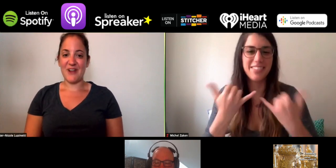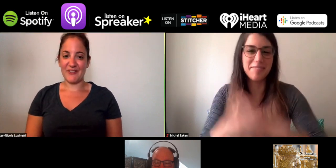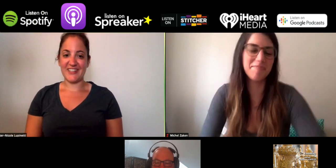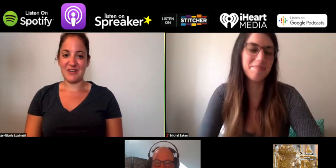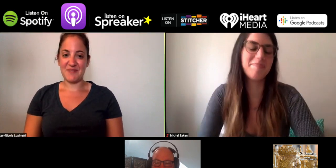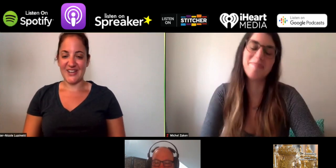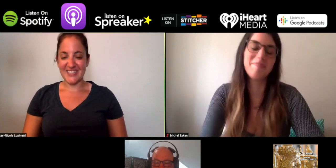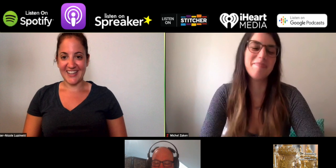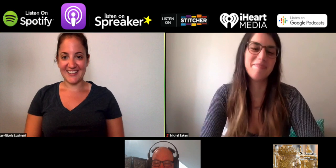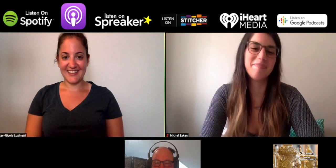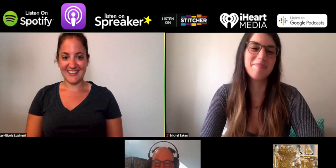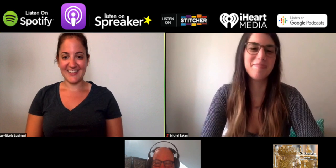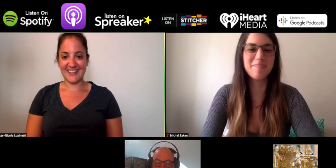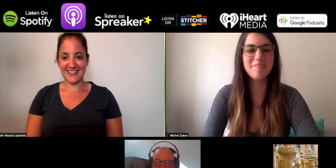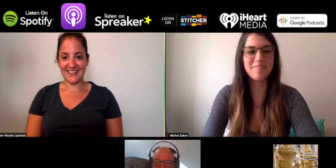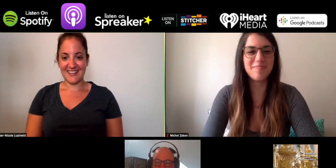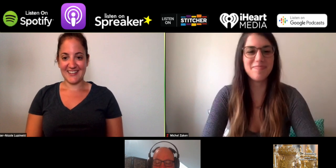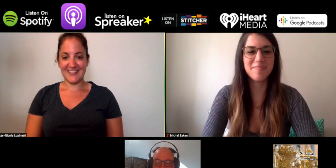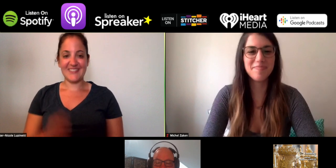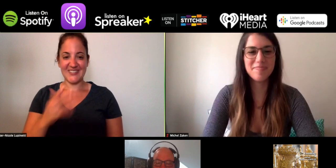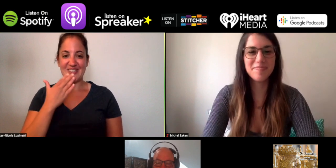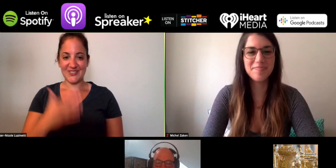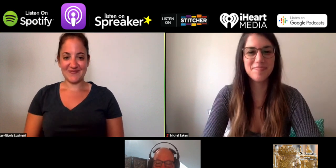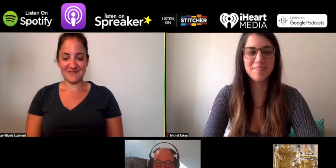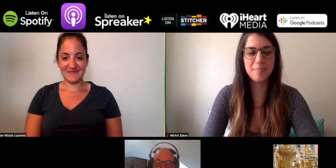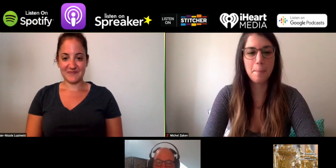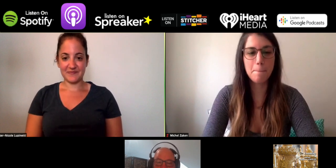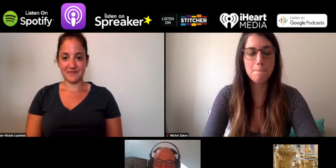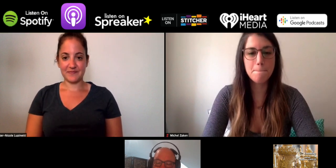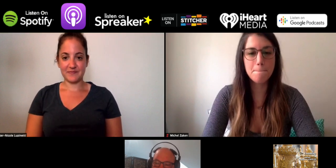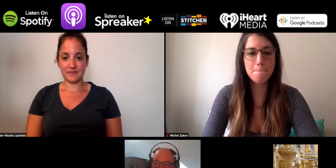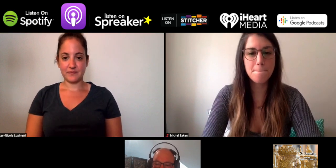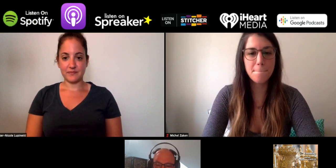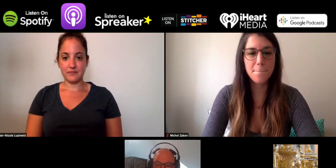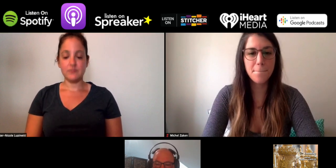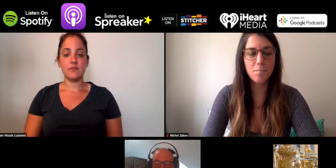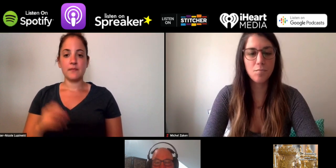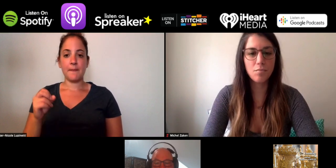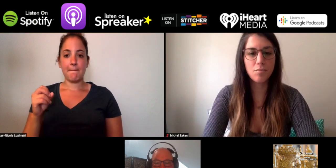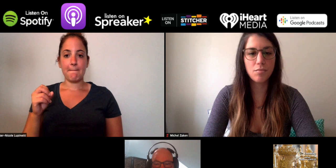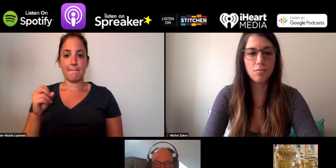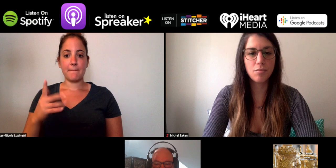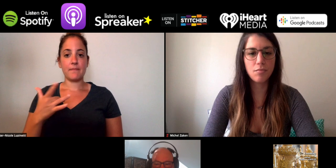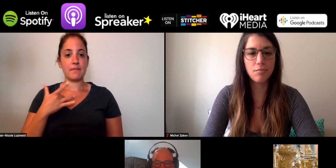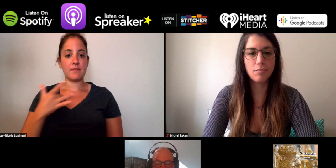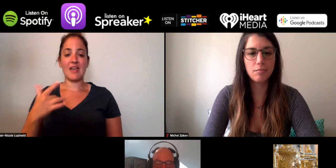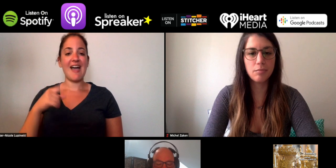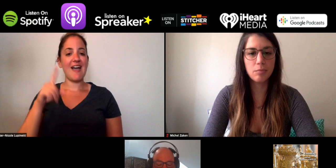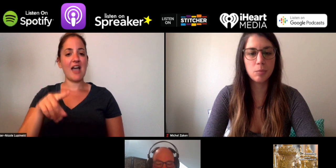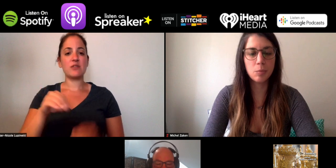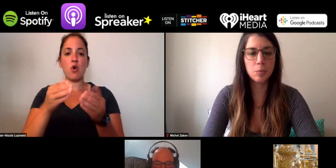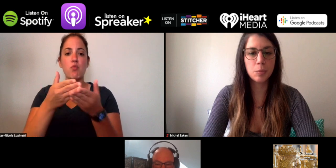I'm very, very excited to be here today. Good. I tend to ask very broad questions,